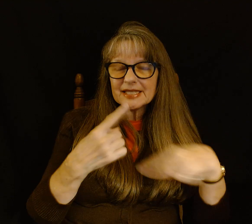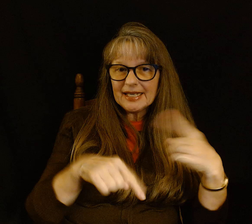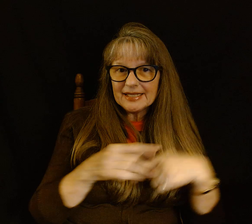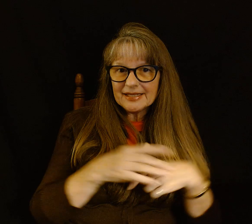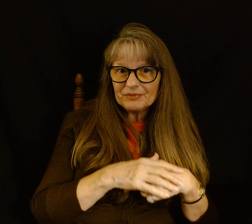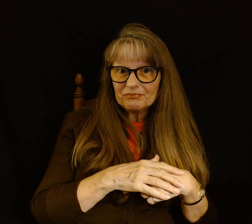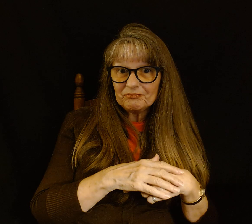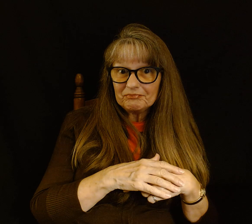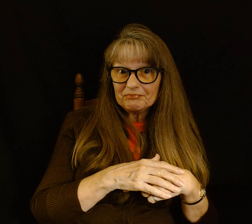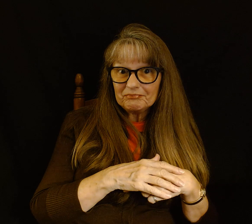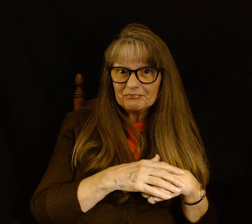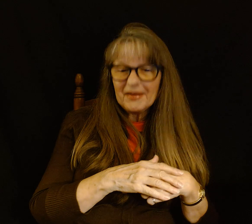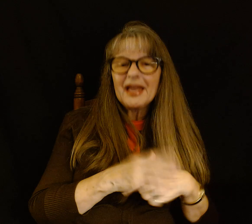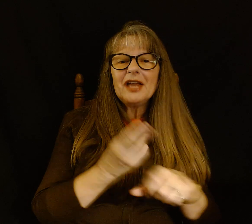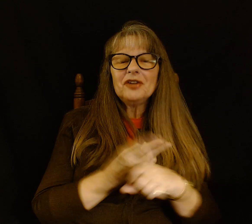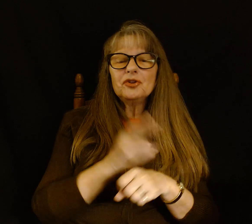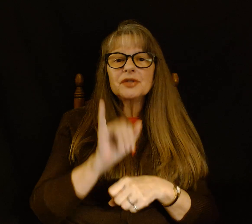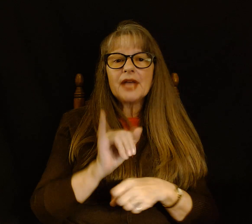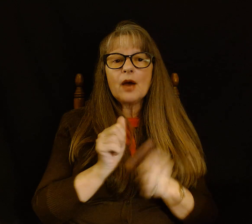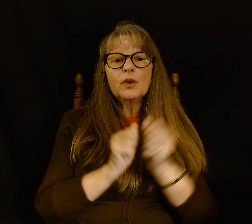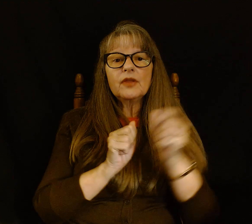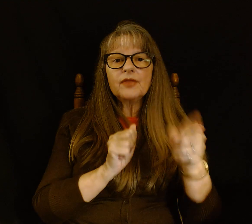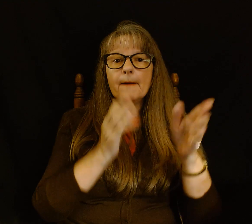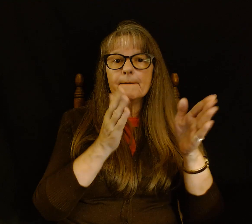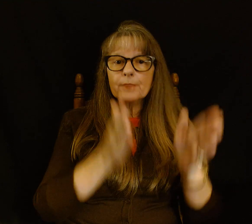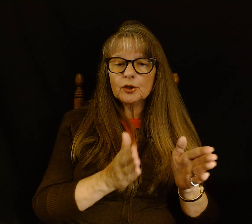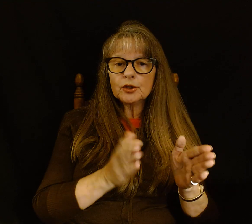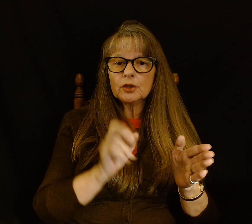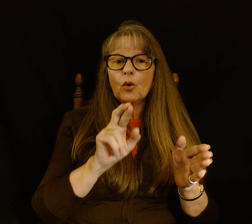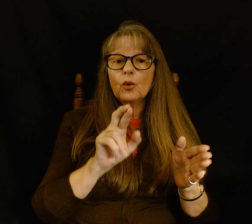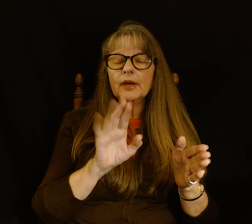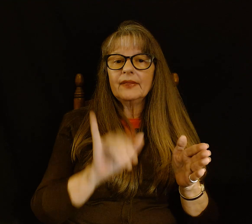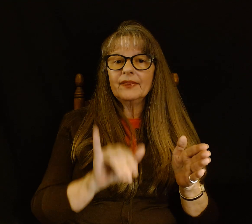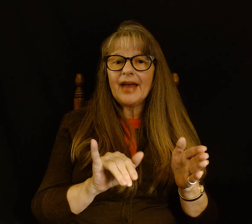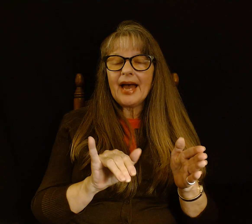it? And use that with that person or in that